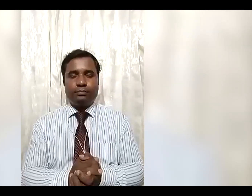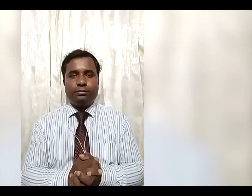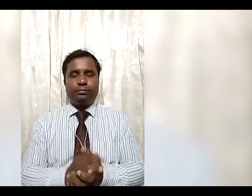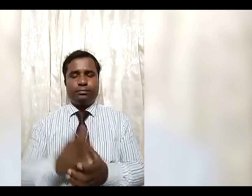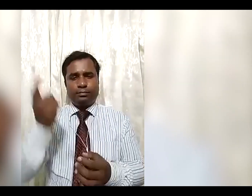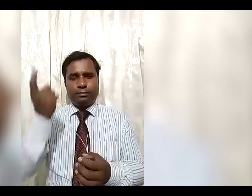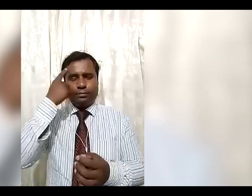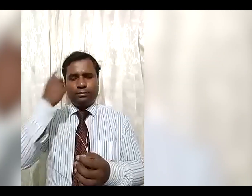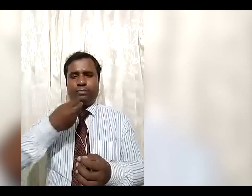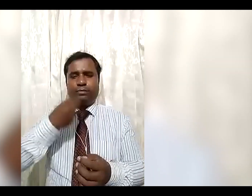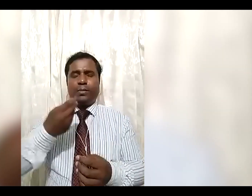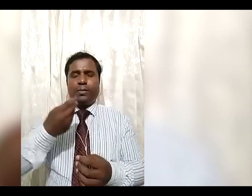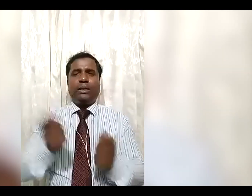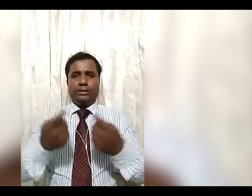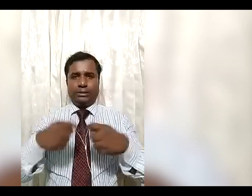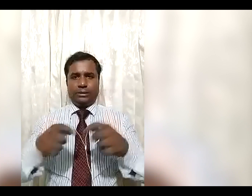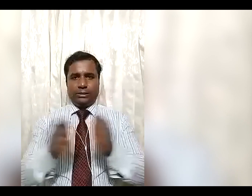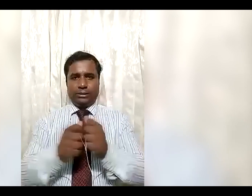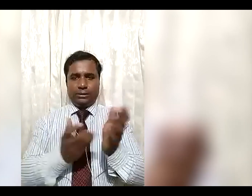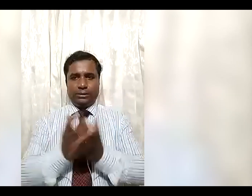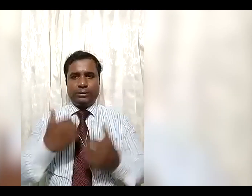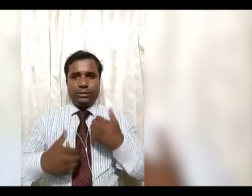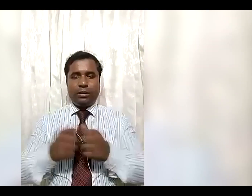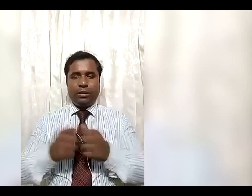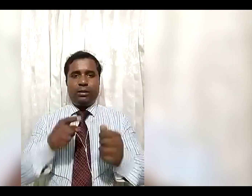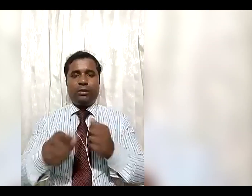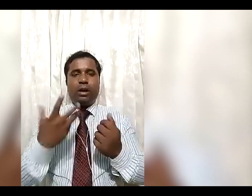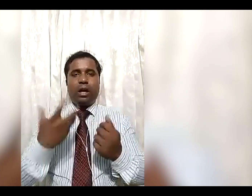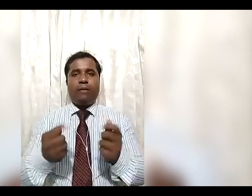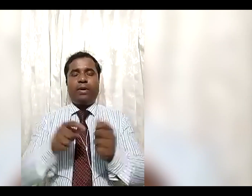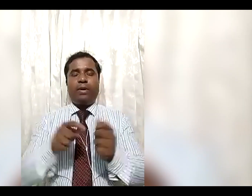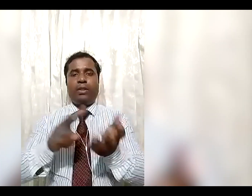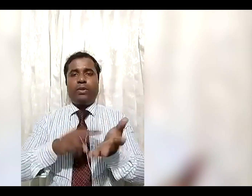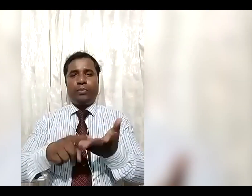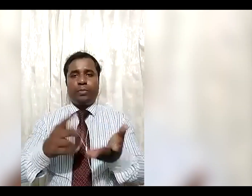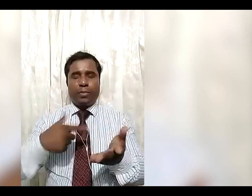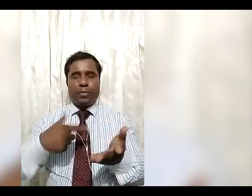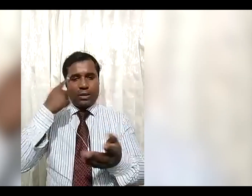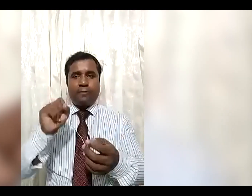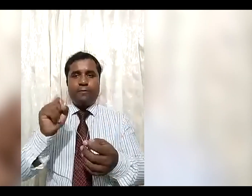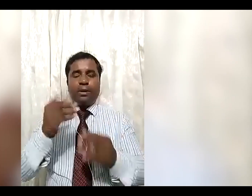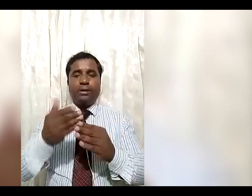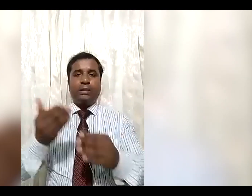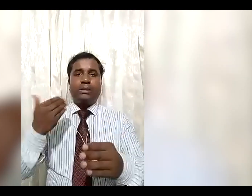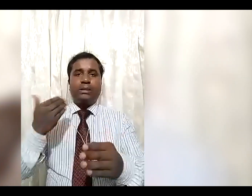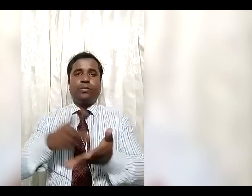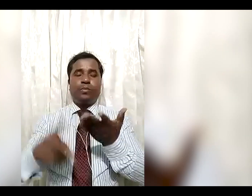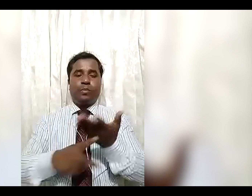on these issues. If you haven't been to visit us right now, we're closed because of COVID, but